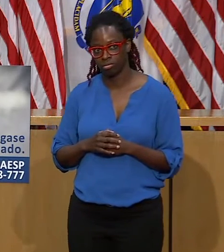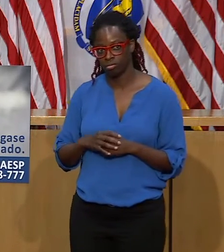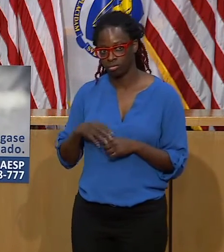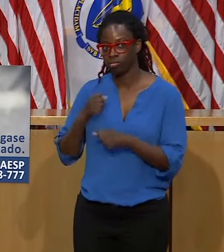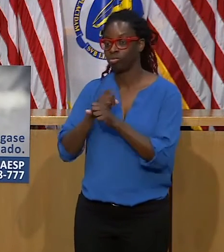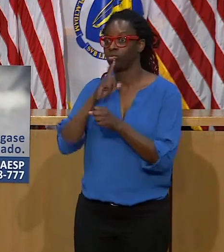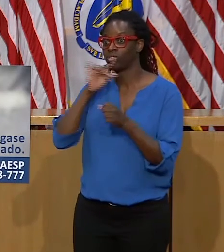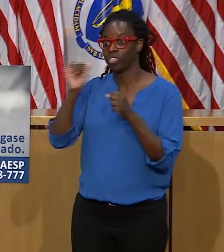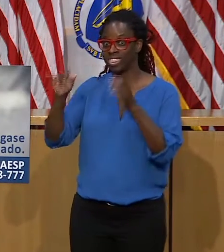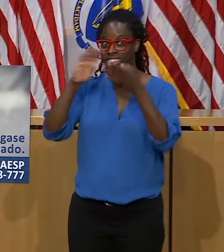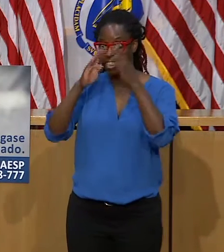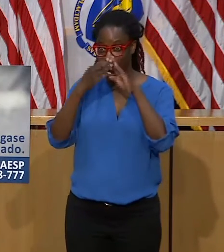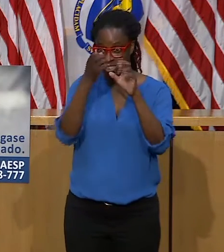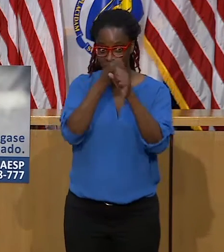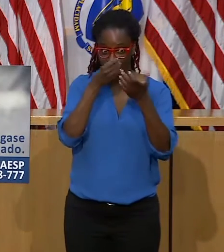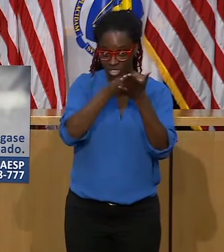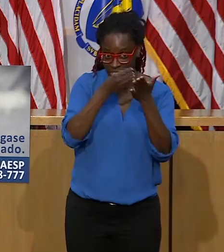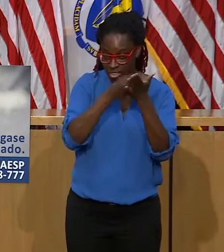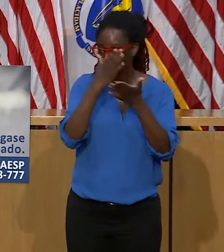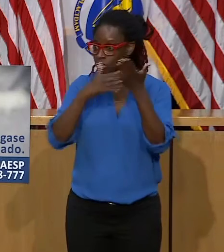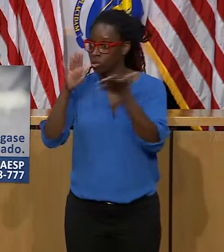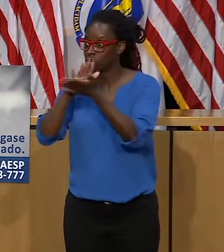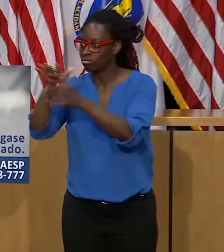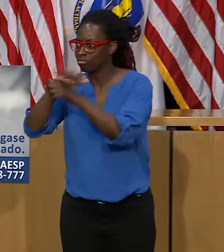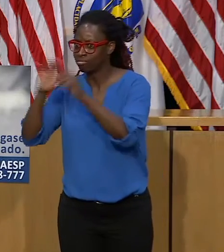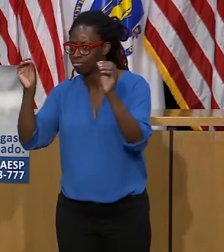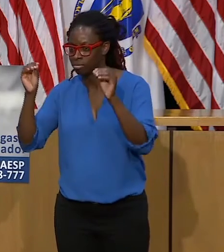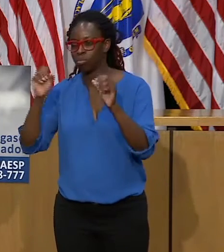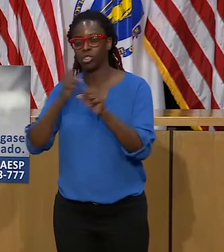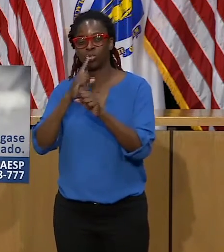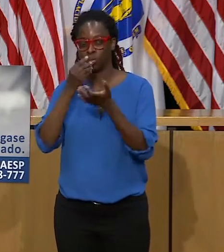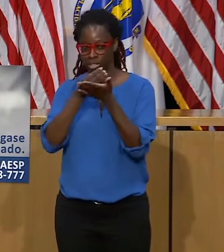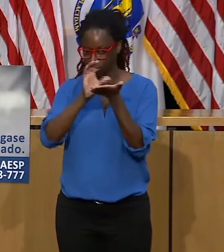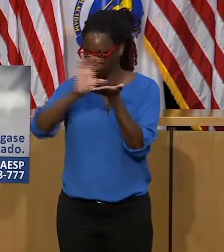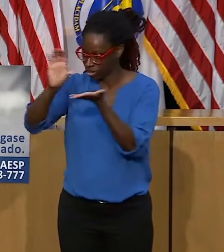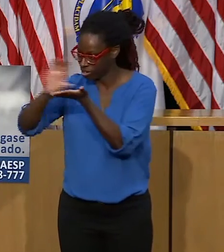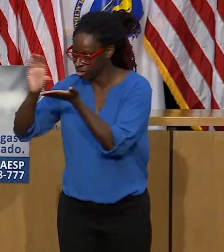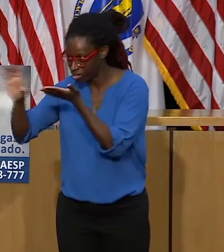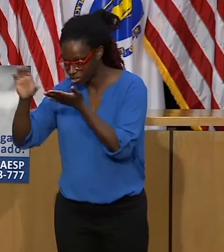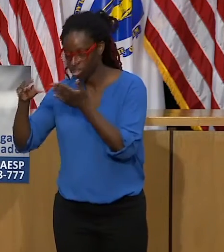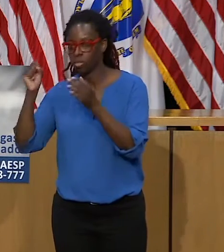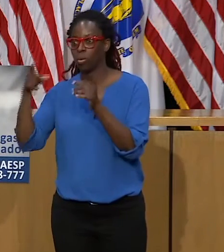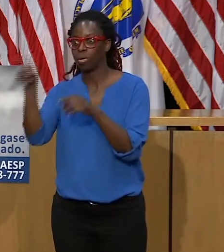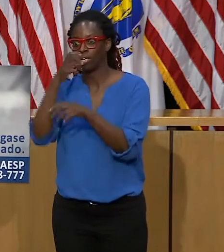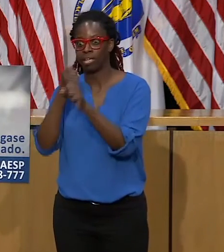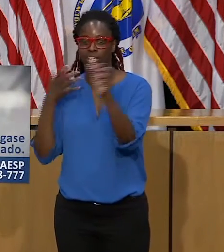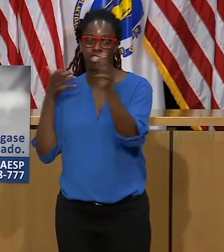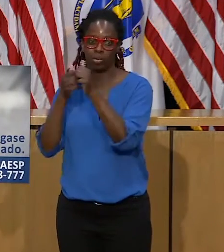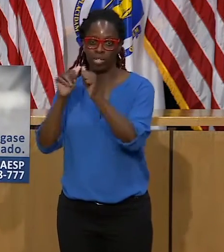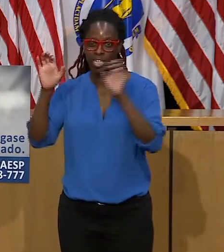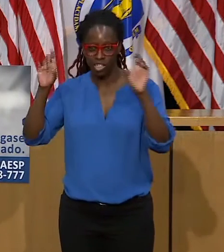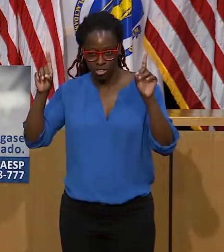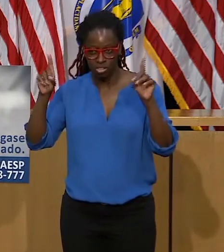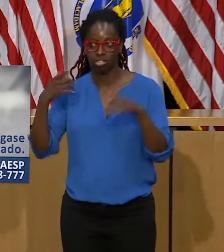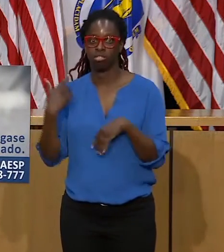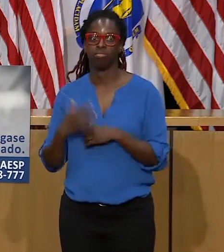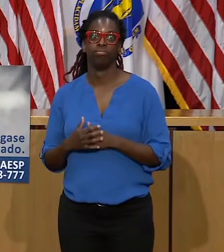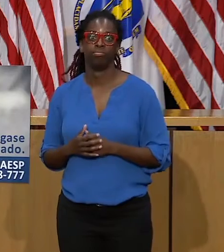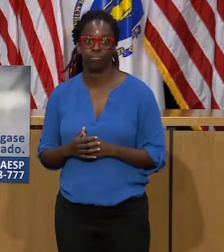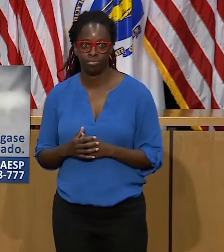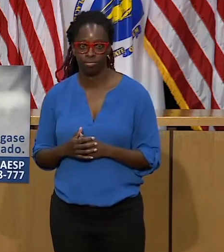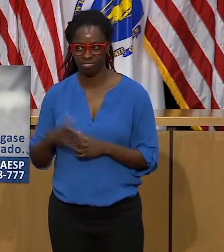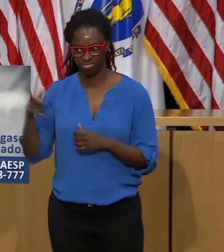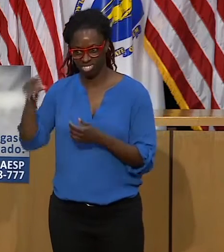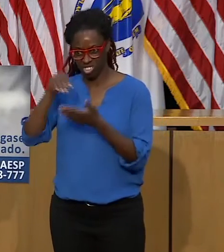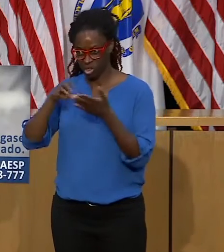Pediatrics and the Department of Elementary and Secondary Education share the goal of bringing most students in the Commonwealth back